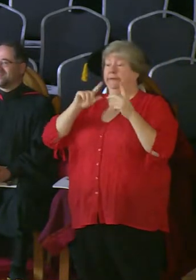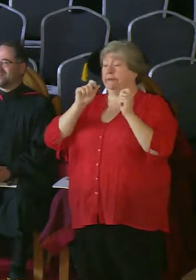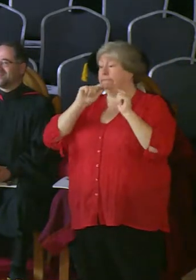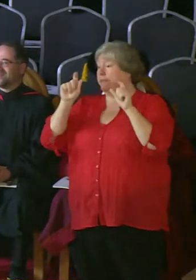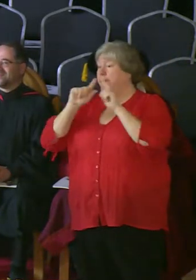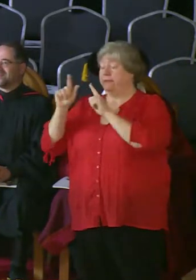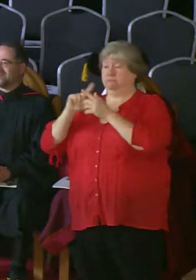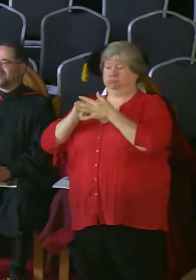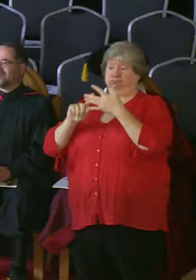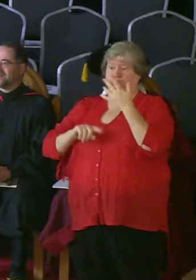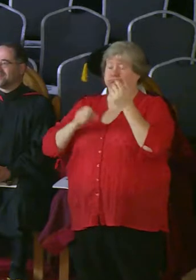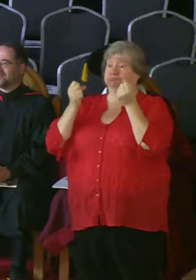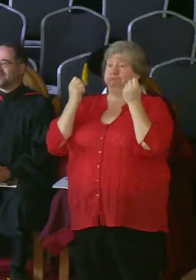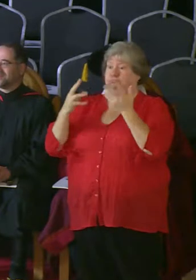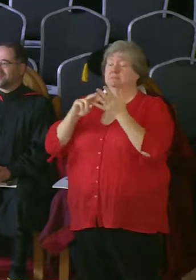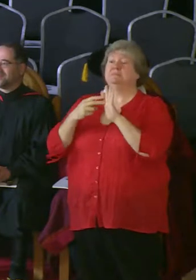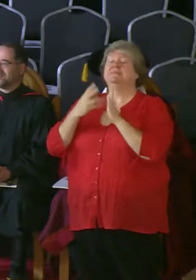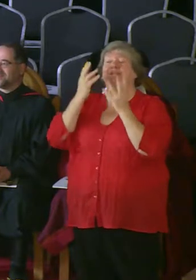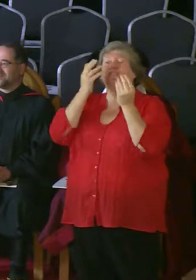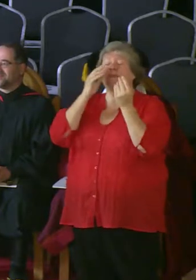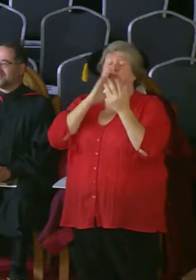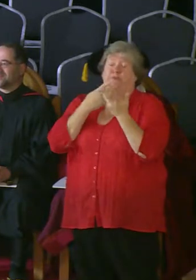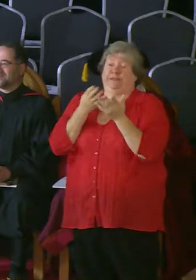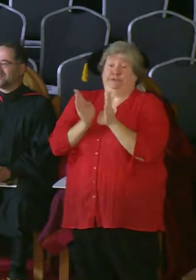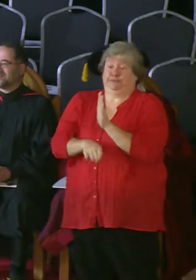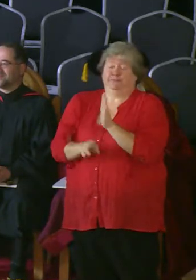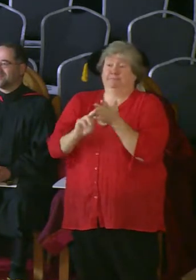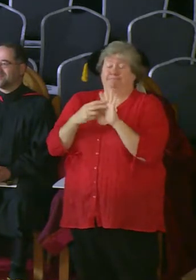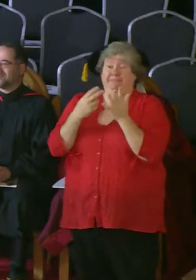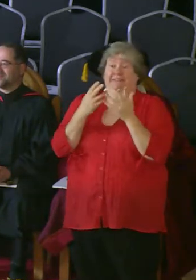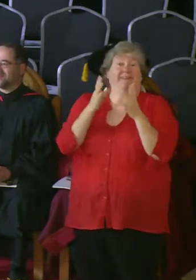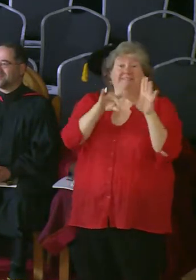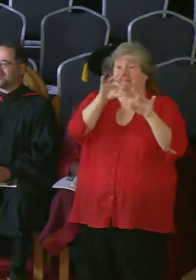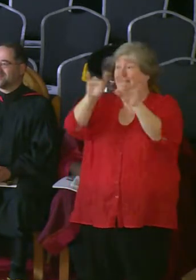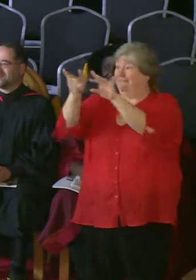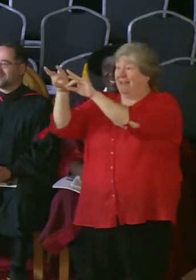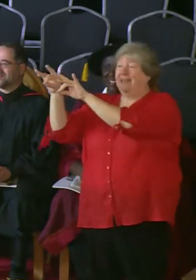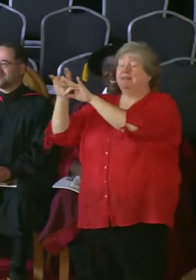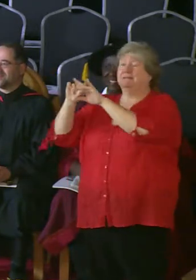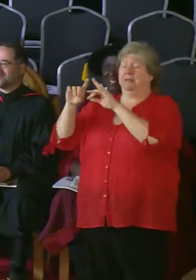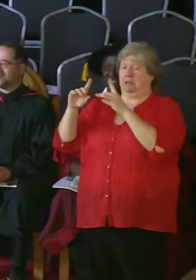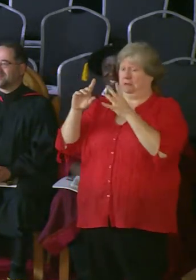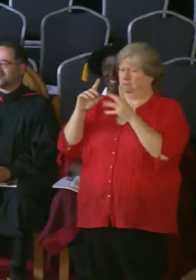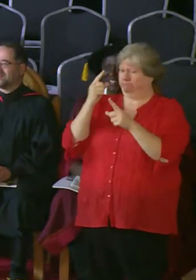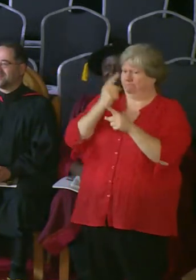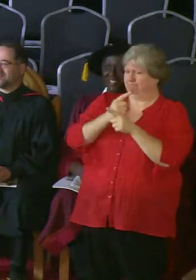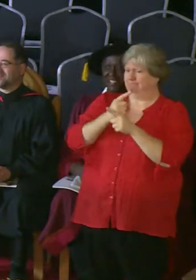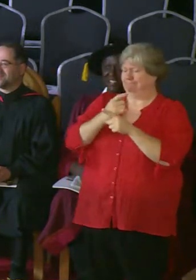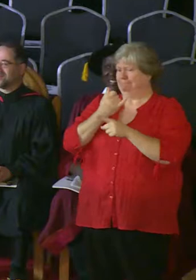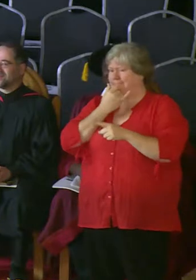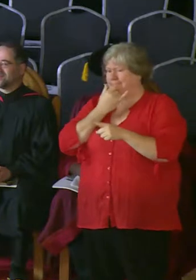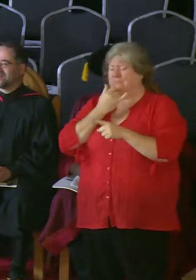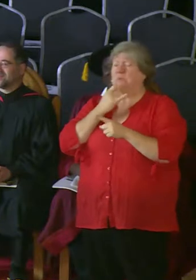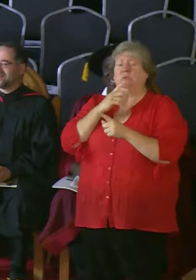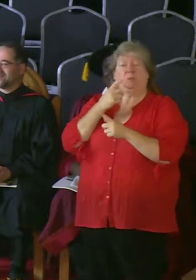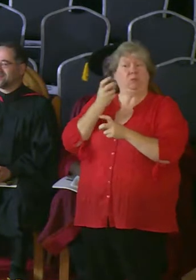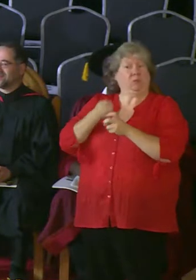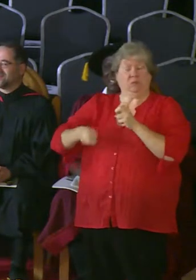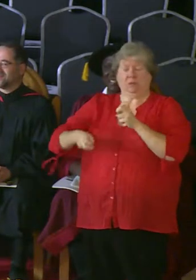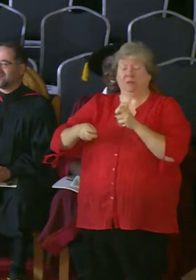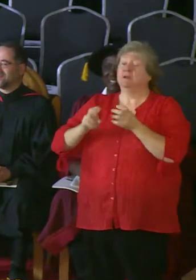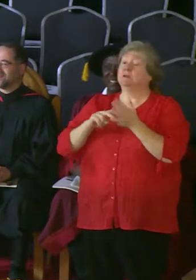web, information is cheap. Sorting the wheat from the chaff is much more challenging, and your